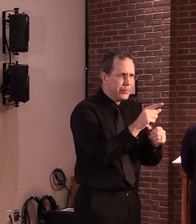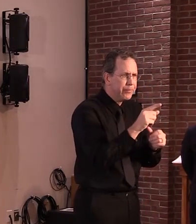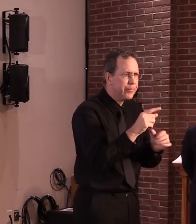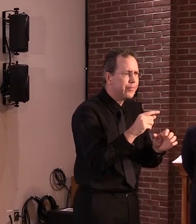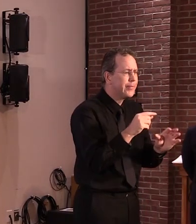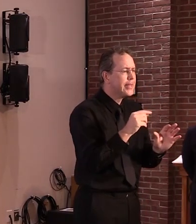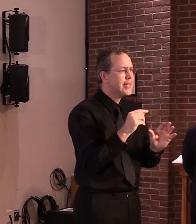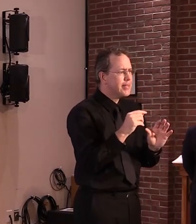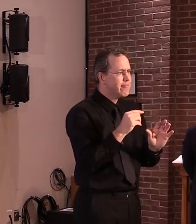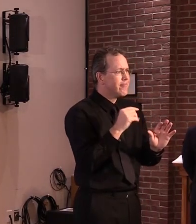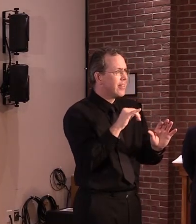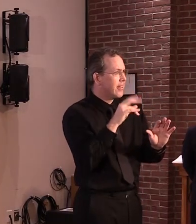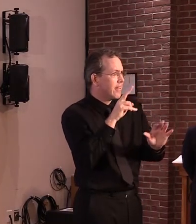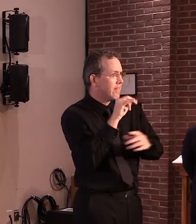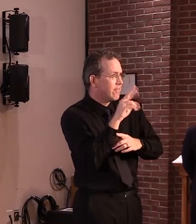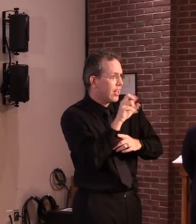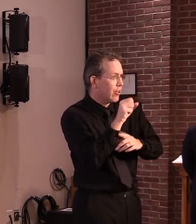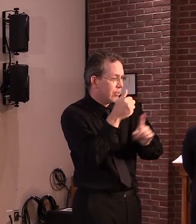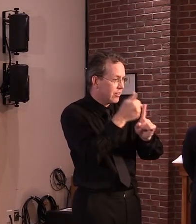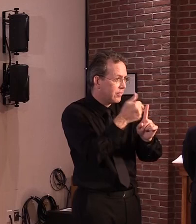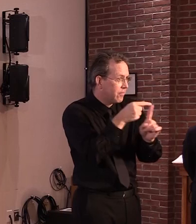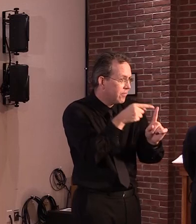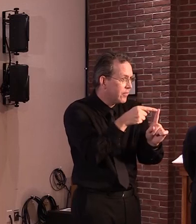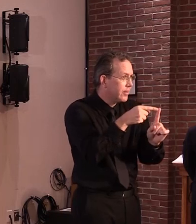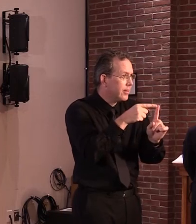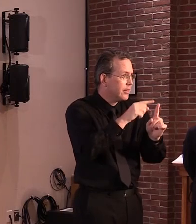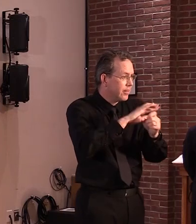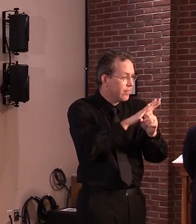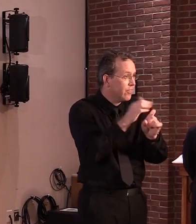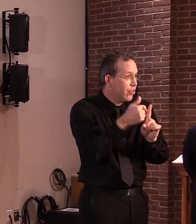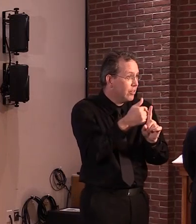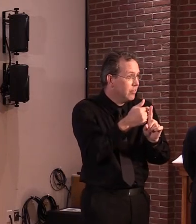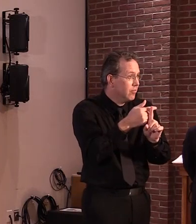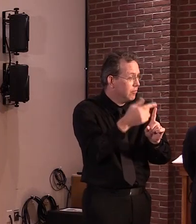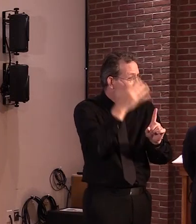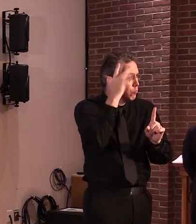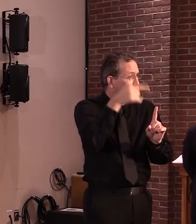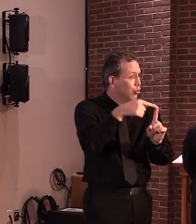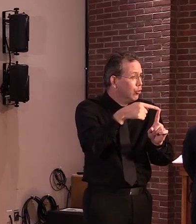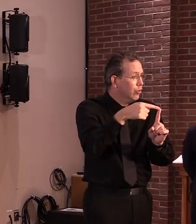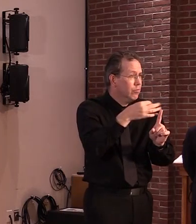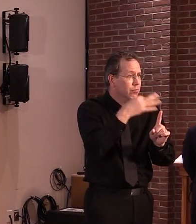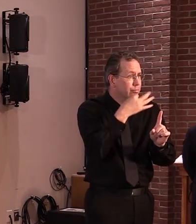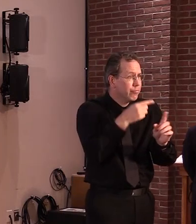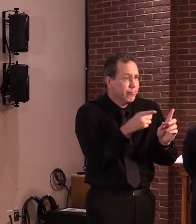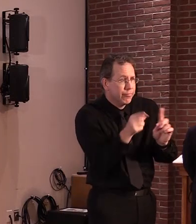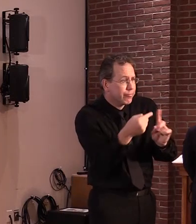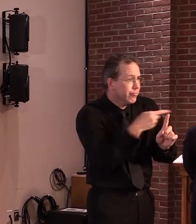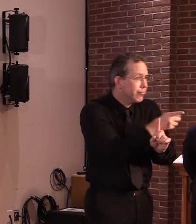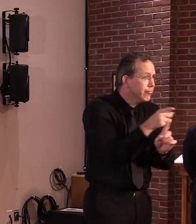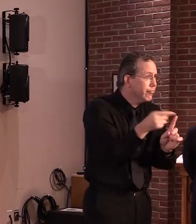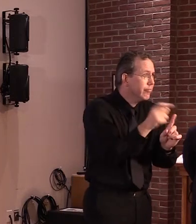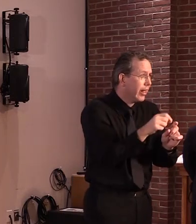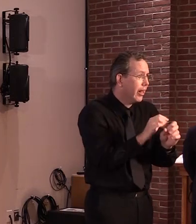how this virus thrives and how this virus could beat us, and that is by